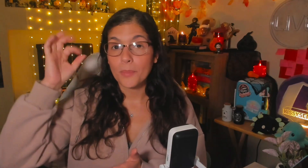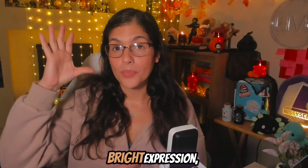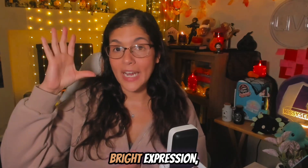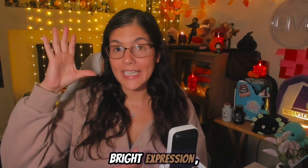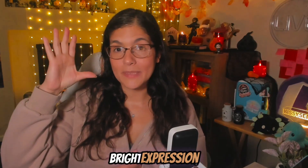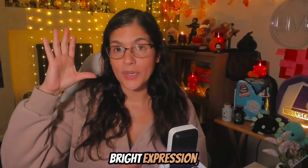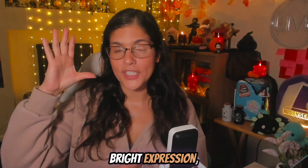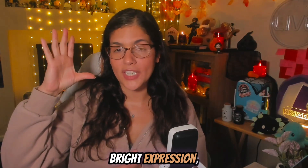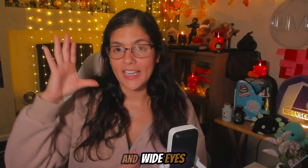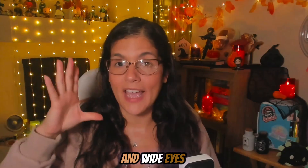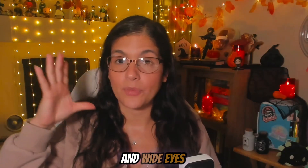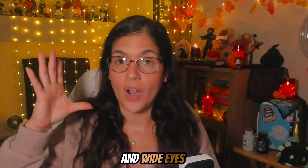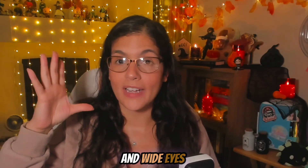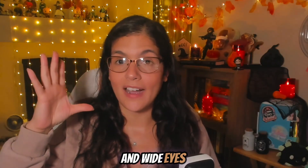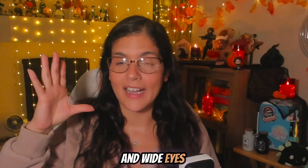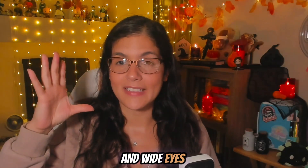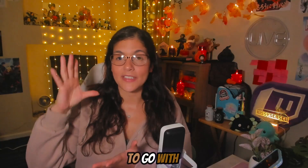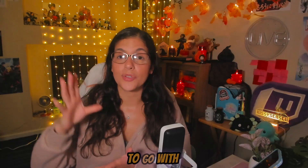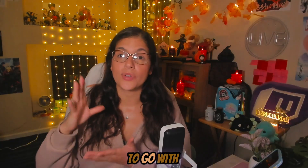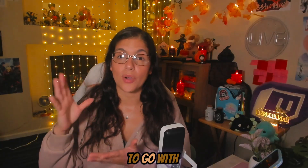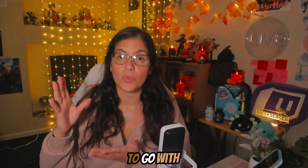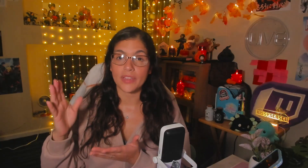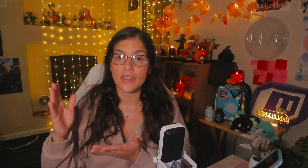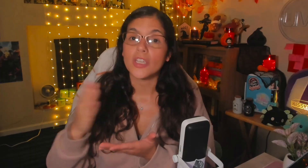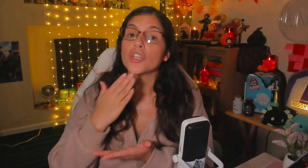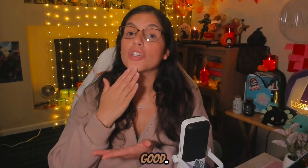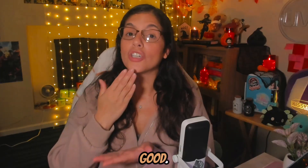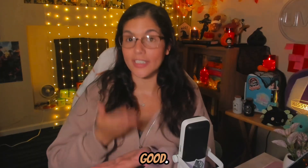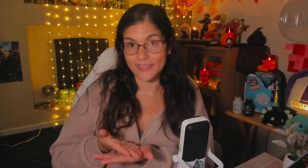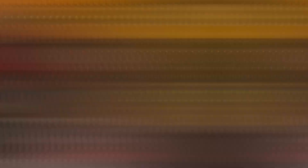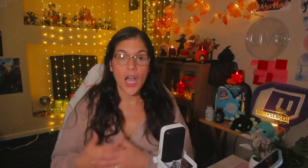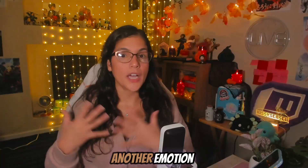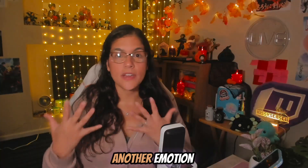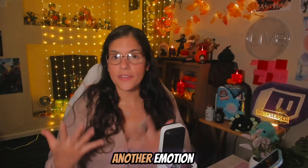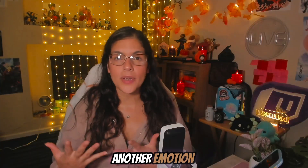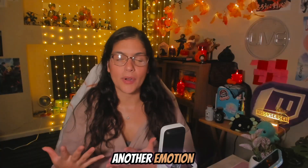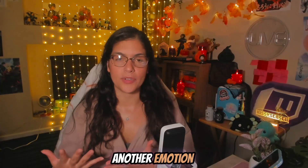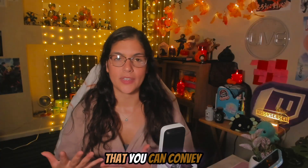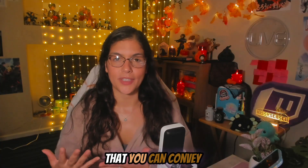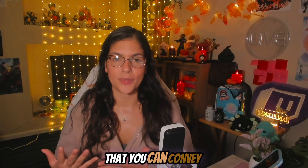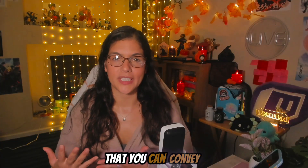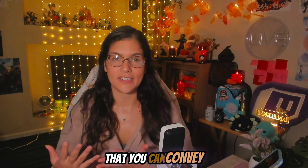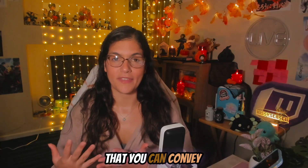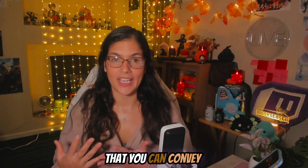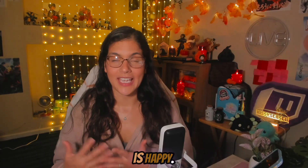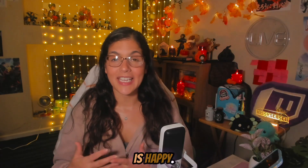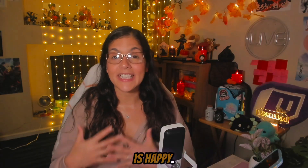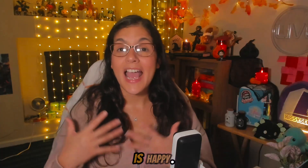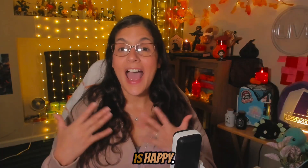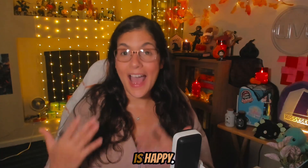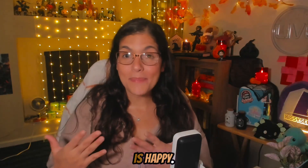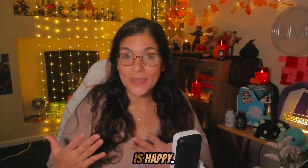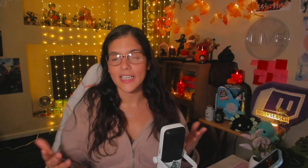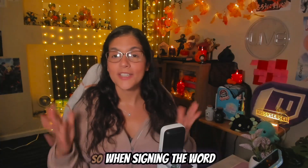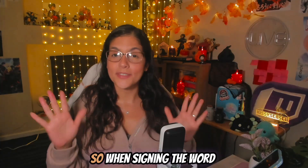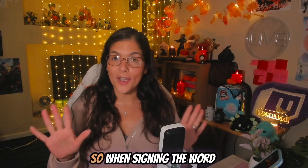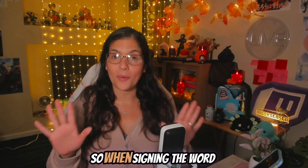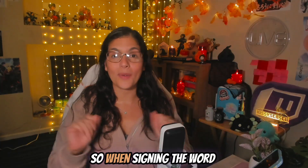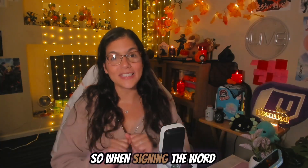bright expression, and wide eyes to go with good. Another emotion that you can convey is happy. So when signing